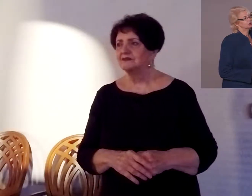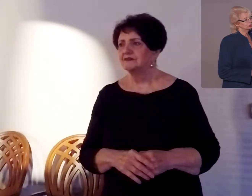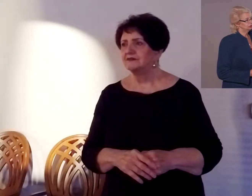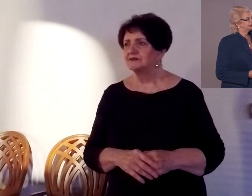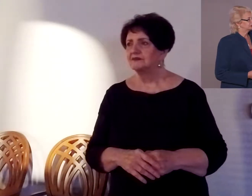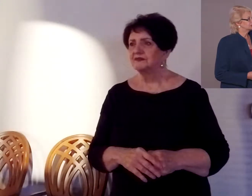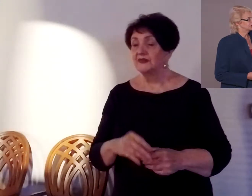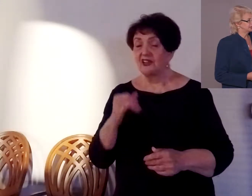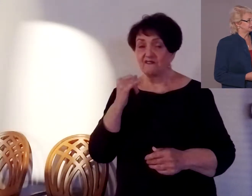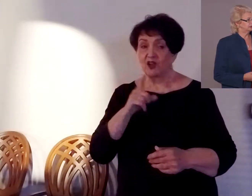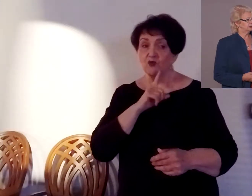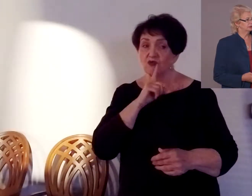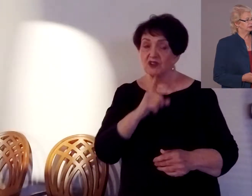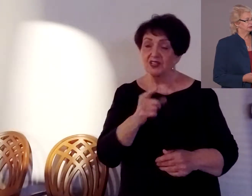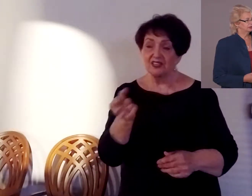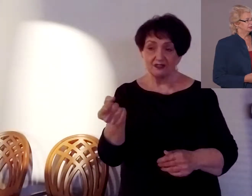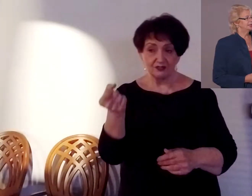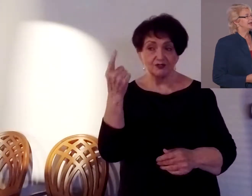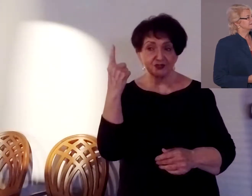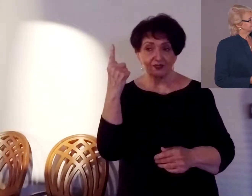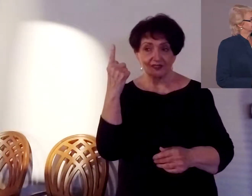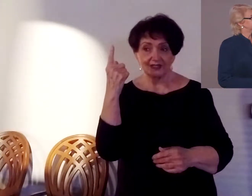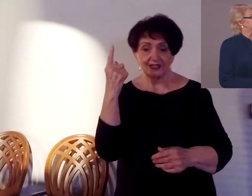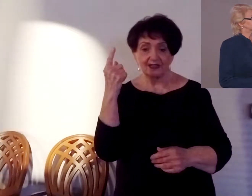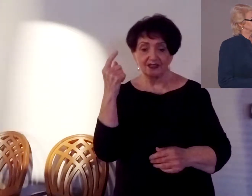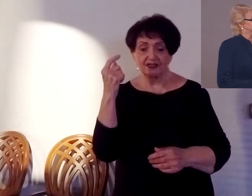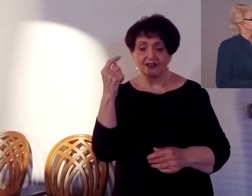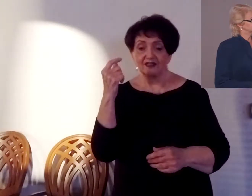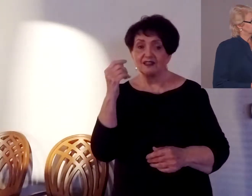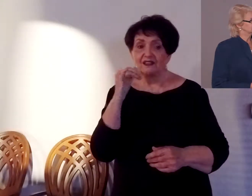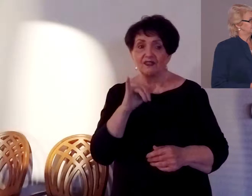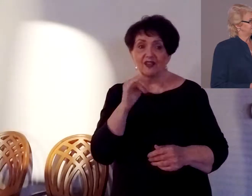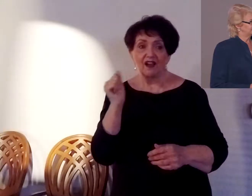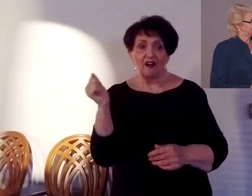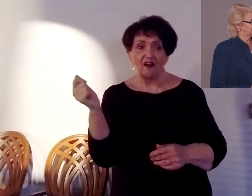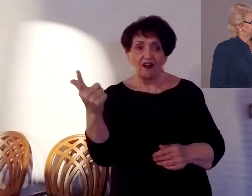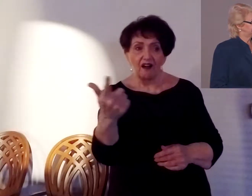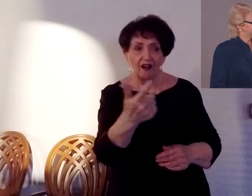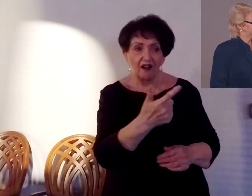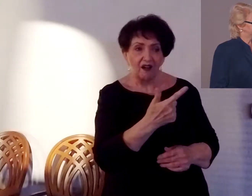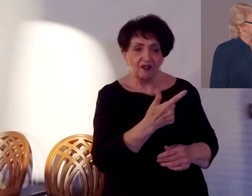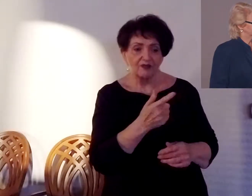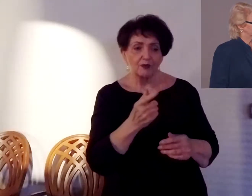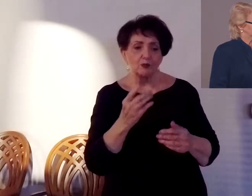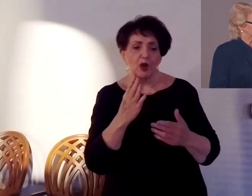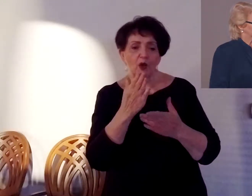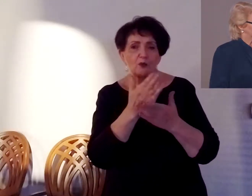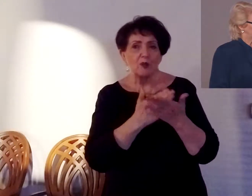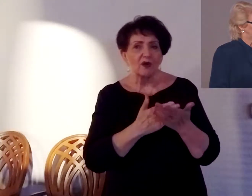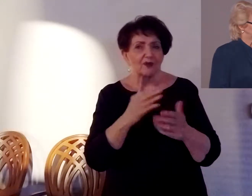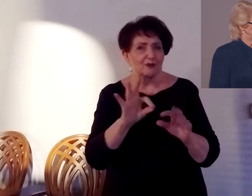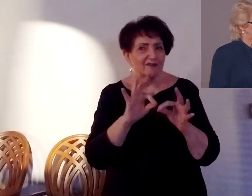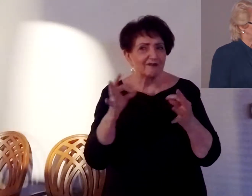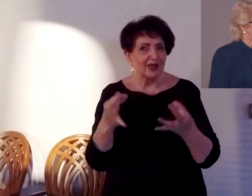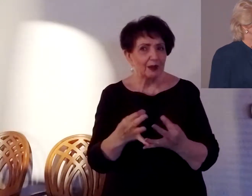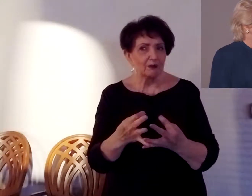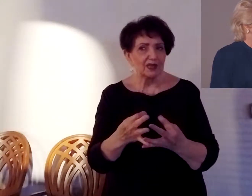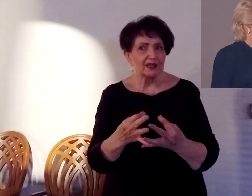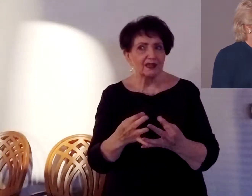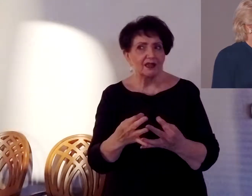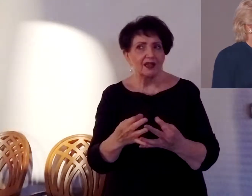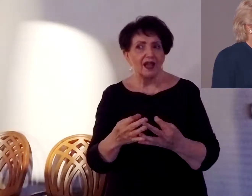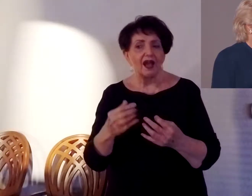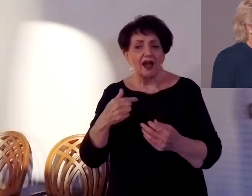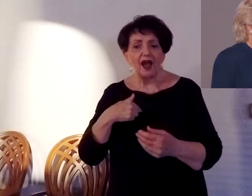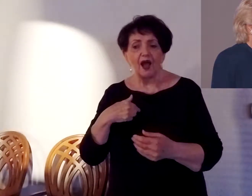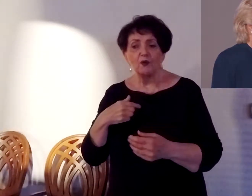if I truly understand that every person is a part of my family, I would treat them like my children,